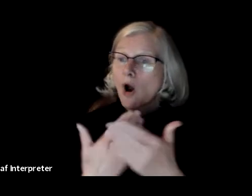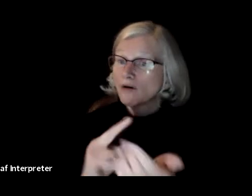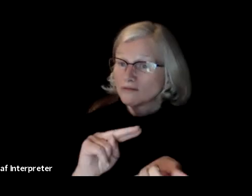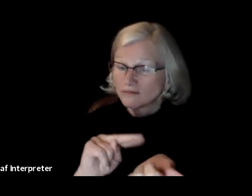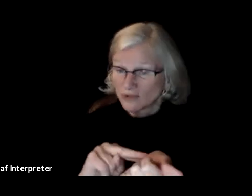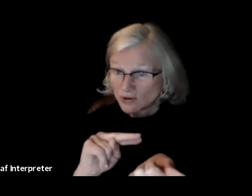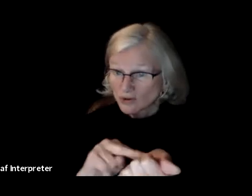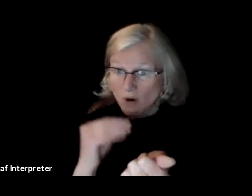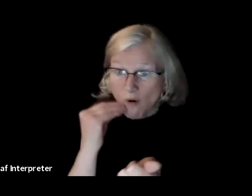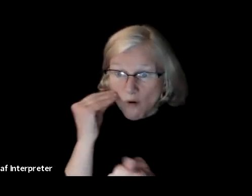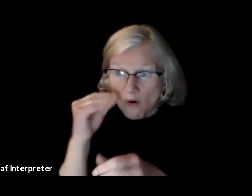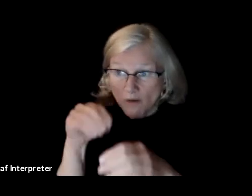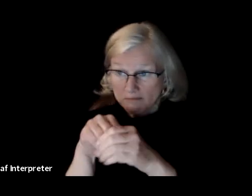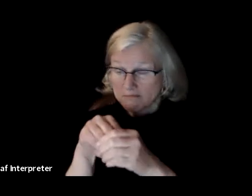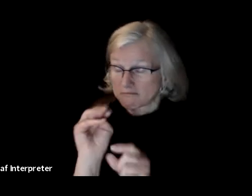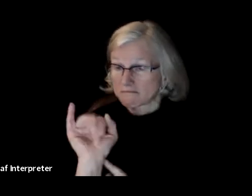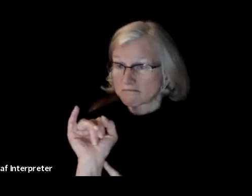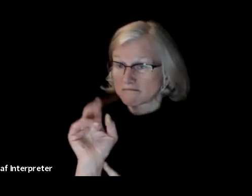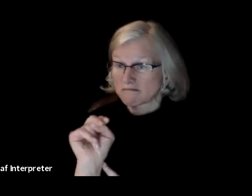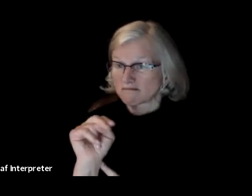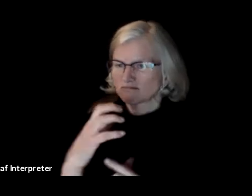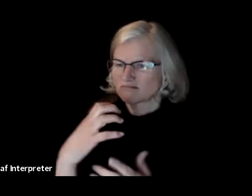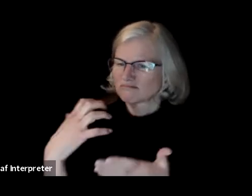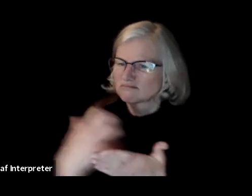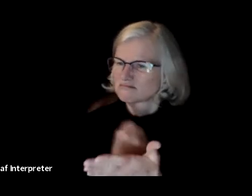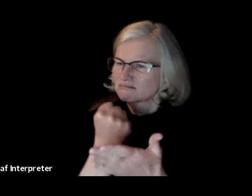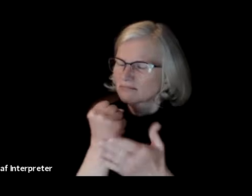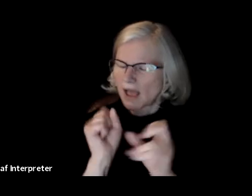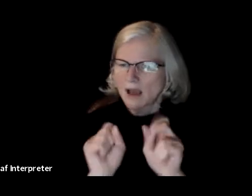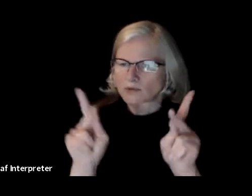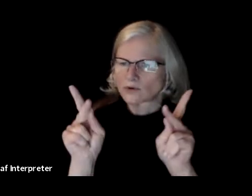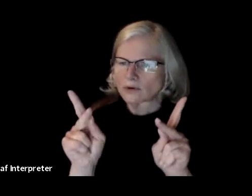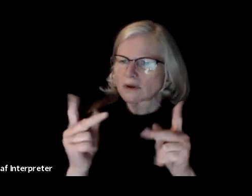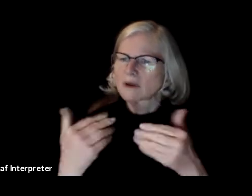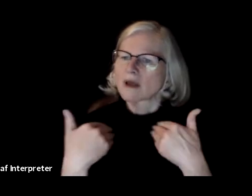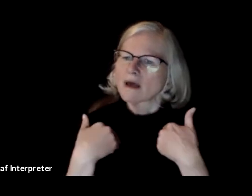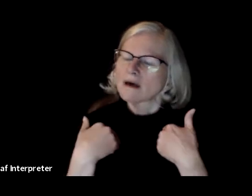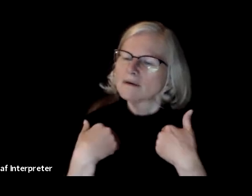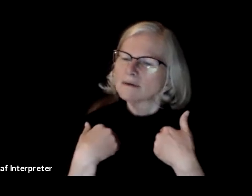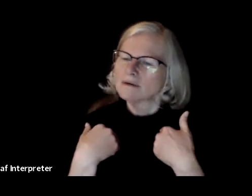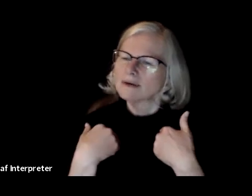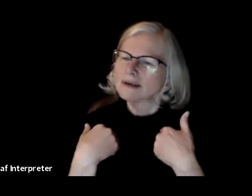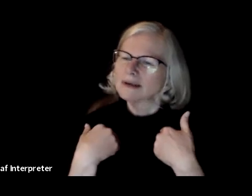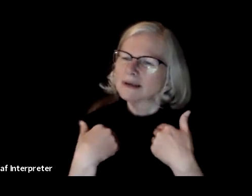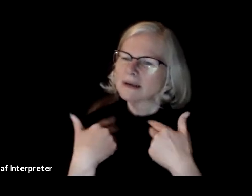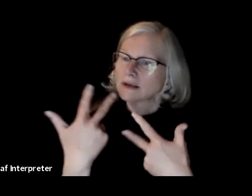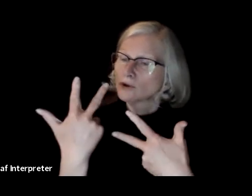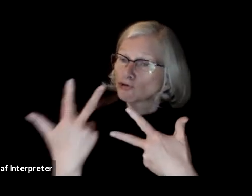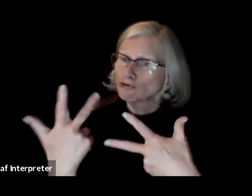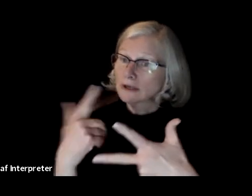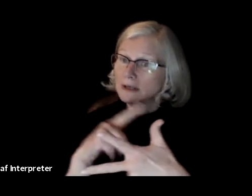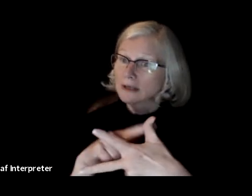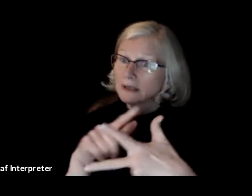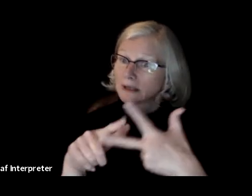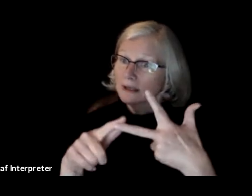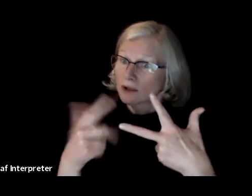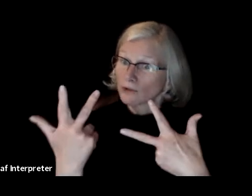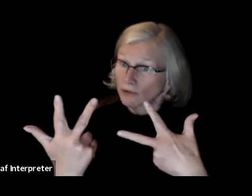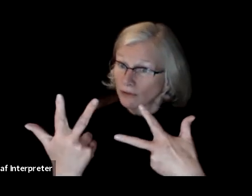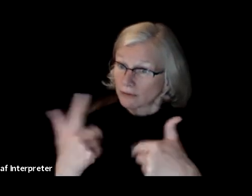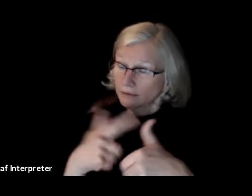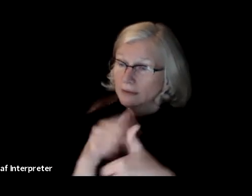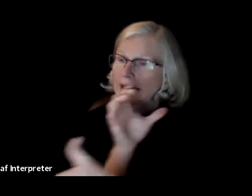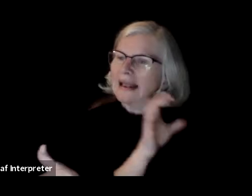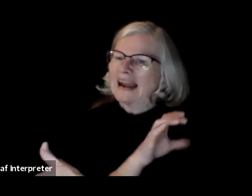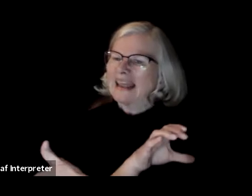the opportunity to have not only 2, but 3 vaccination clinics for their residents and staff.